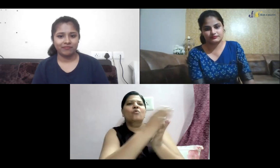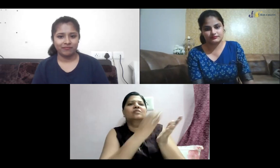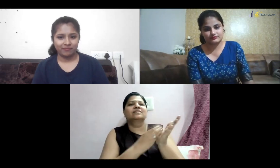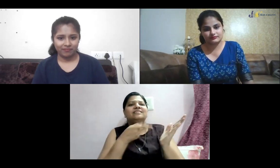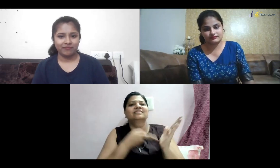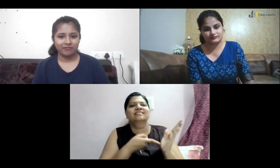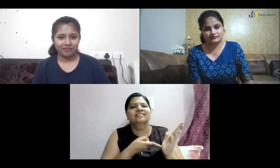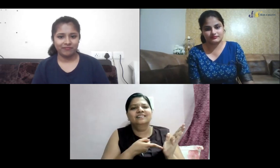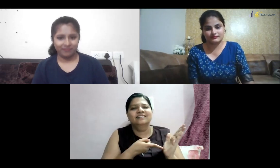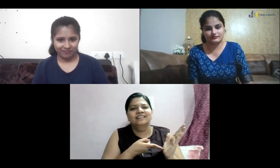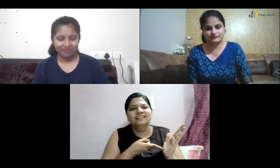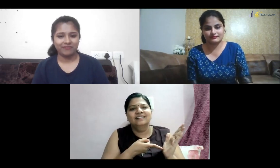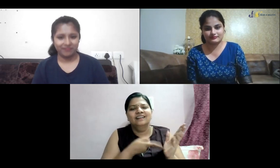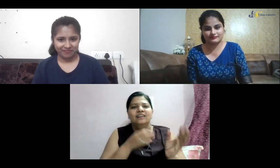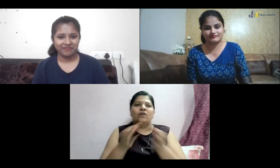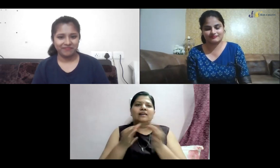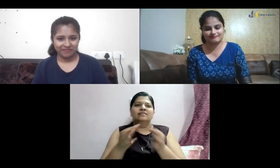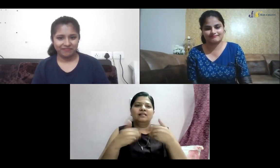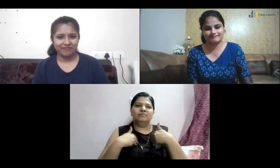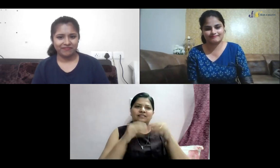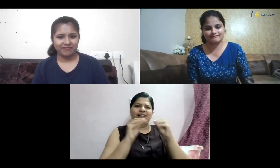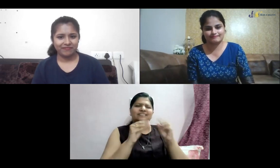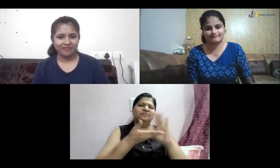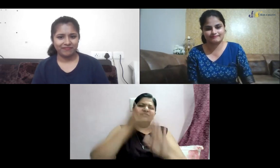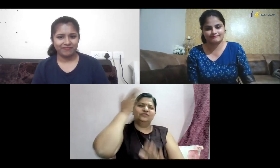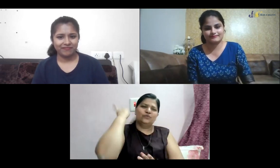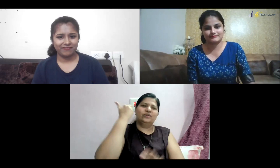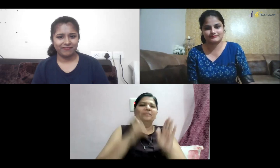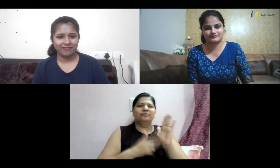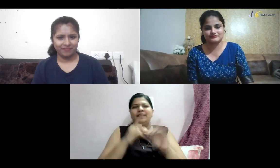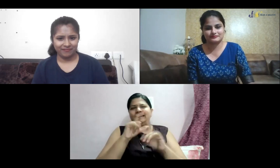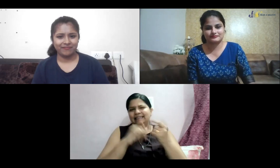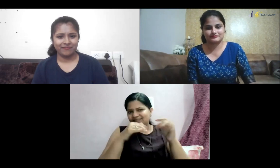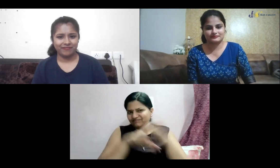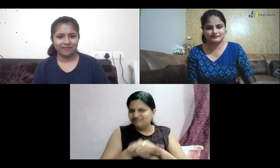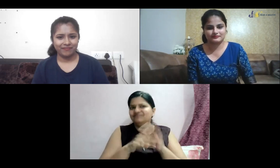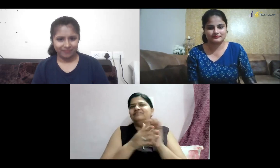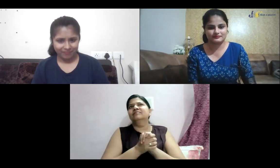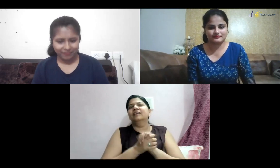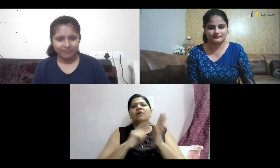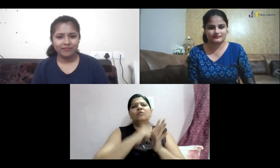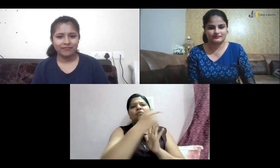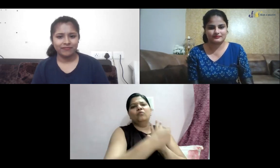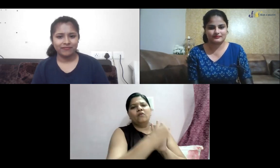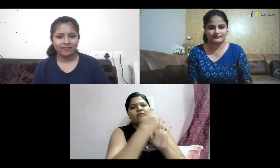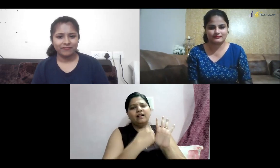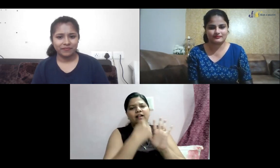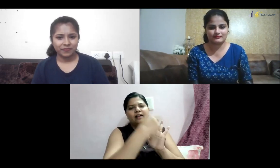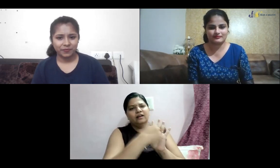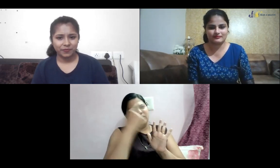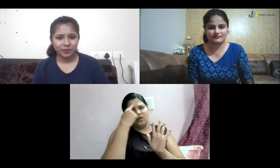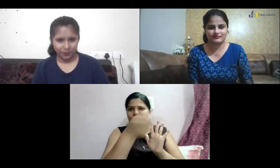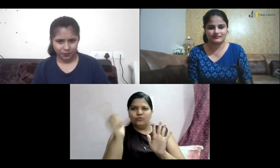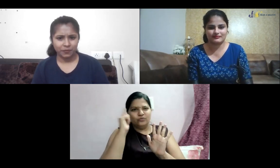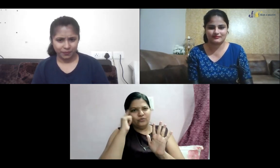things. They have to give them the course. They have to accept. For example, earlier I was, teaching